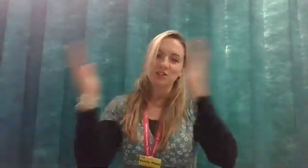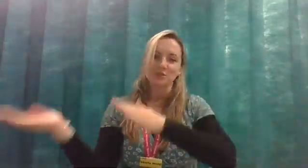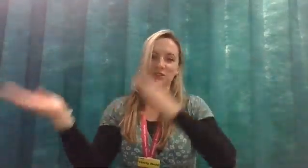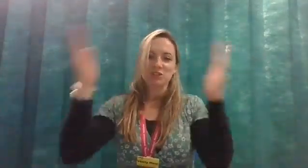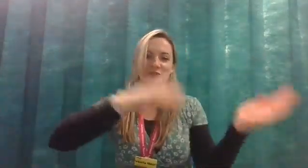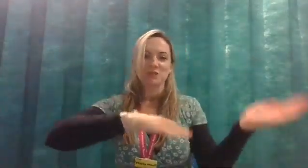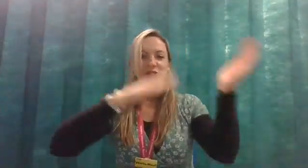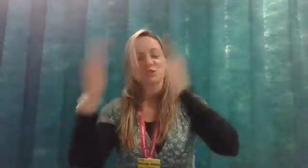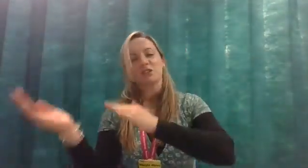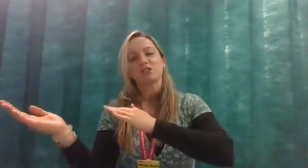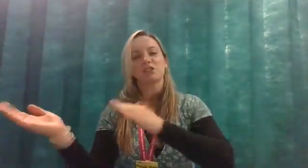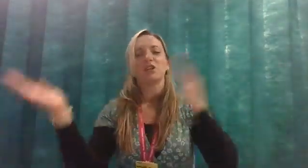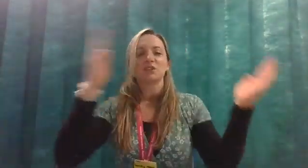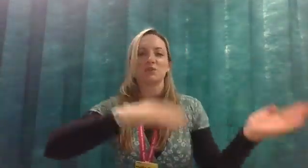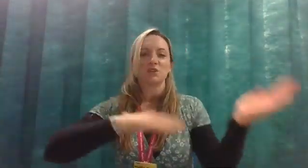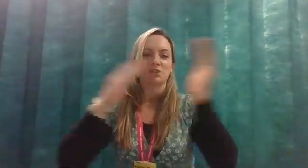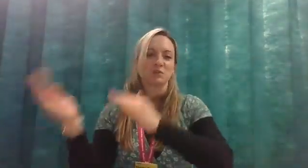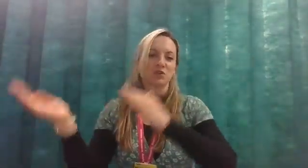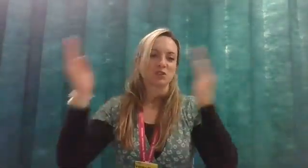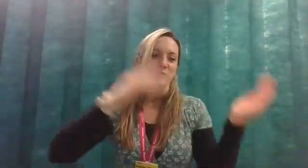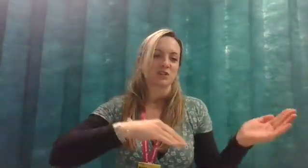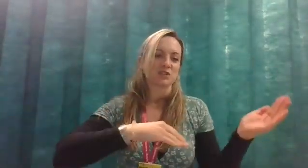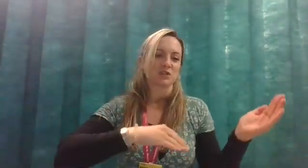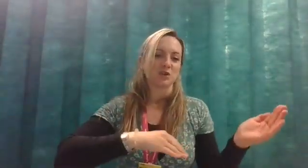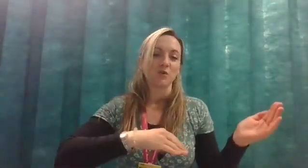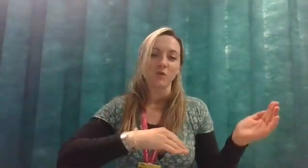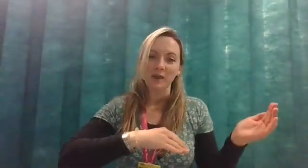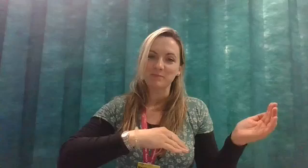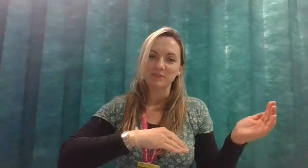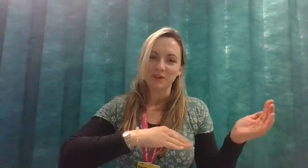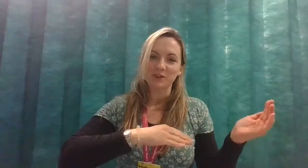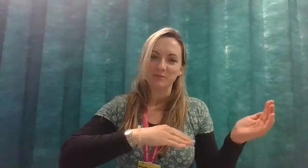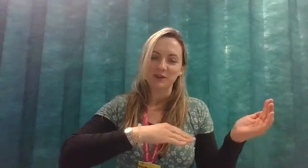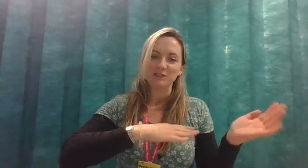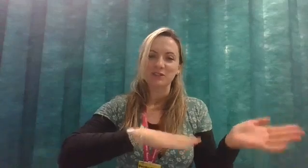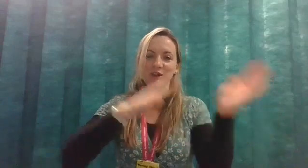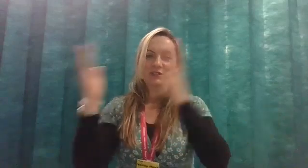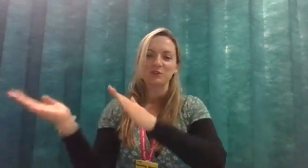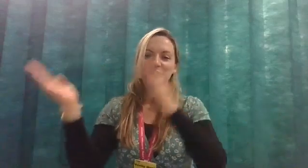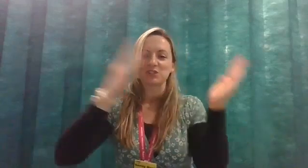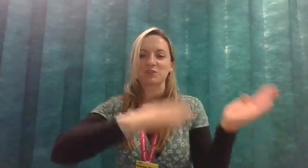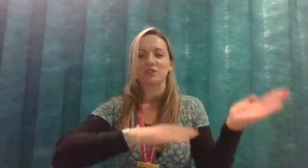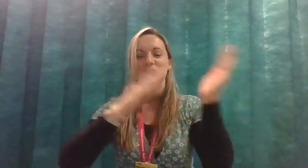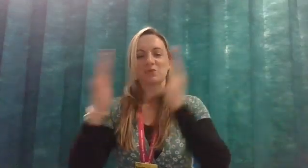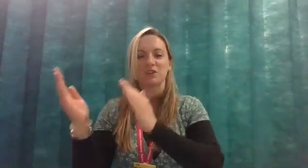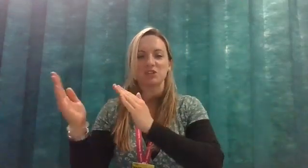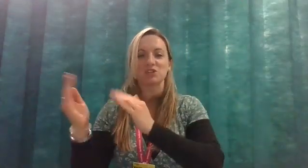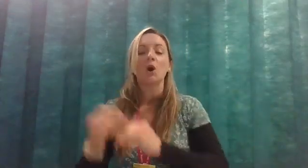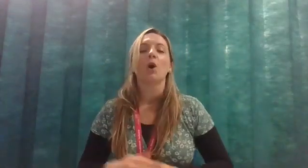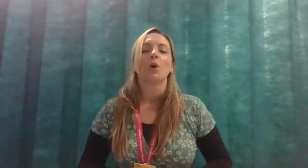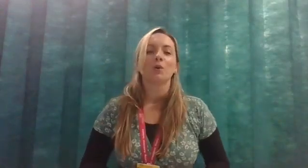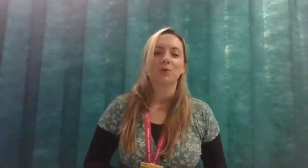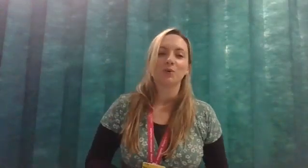swish, swish, swish, swish, swish, swish. The wipers on the bus go swish, swish, swish